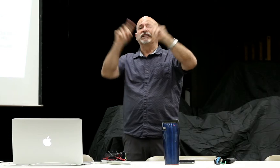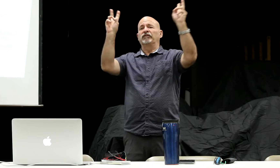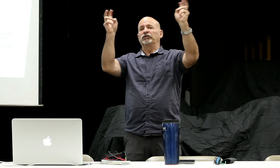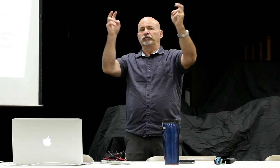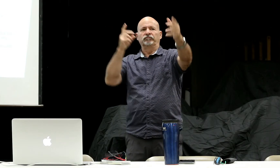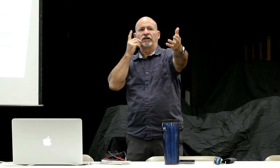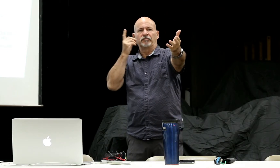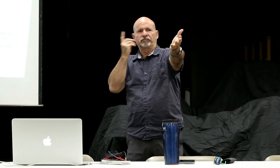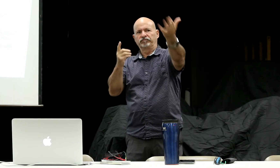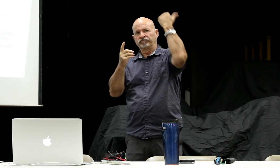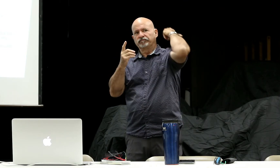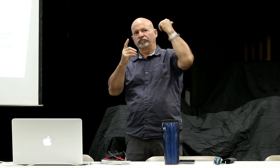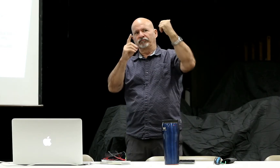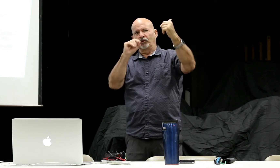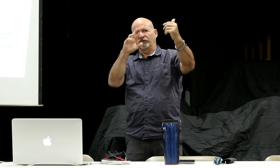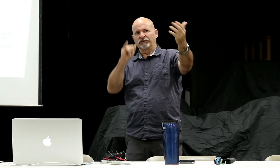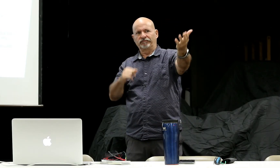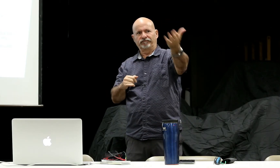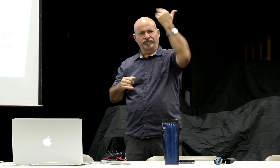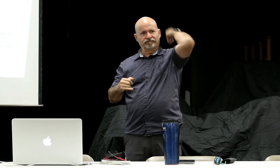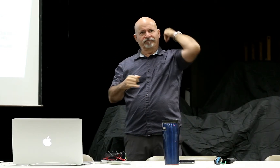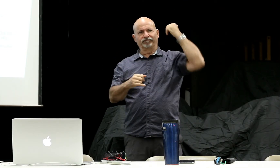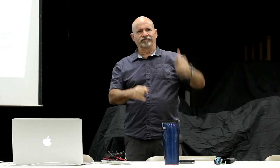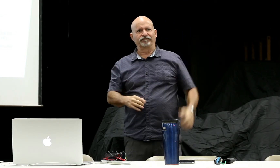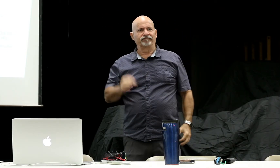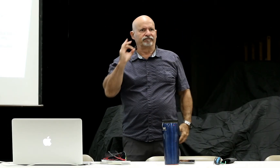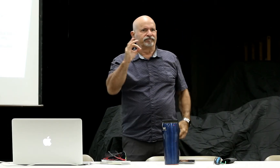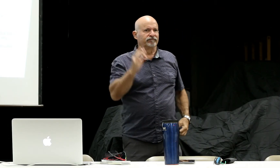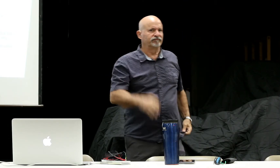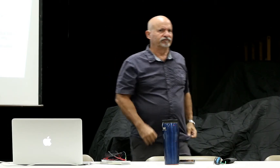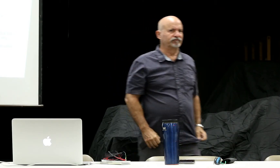DHHC has an interpreter coordinator, and they also have advocates.